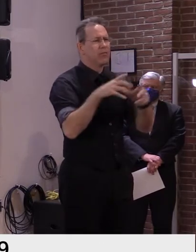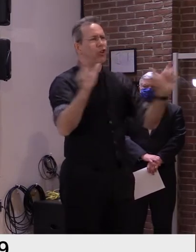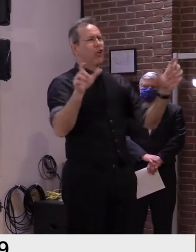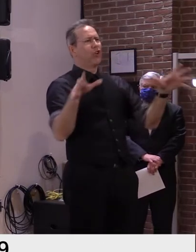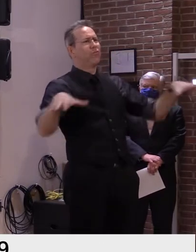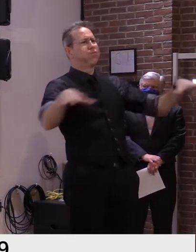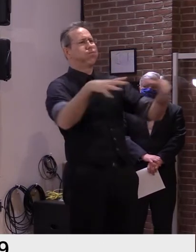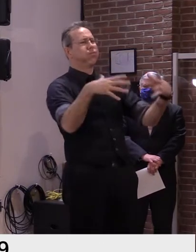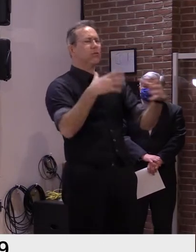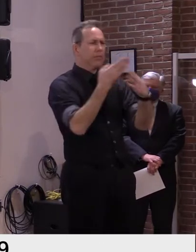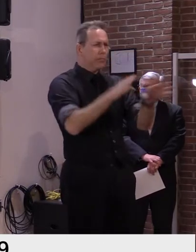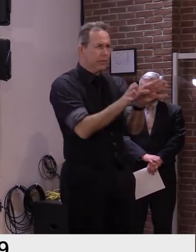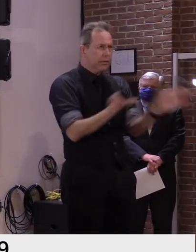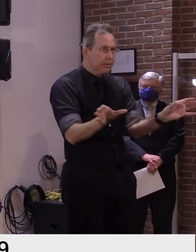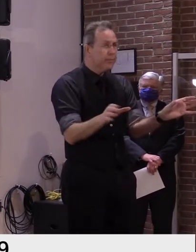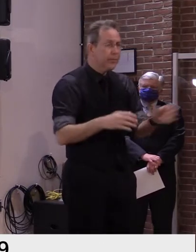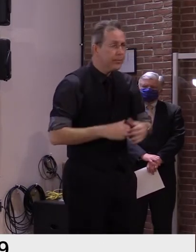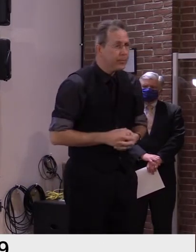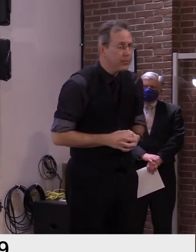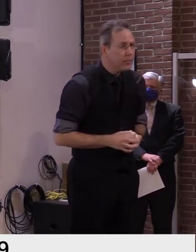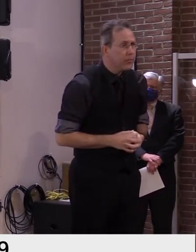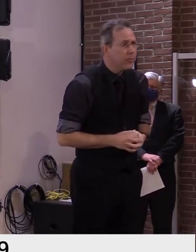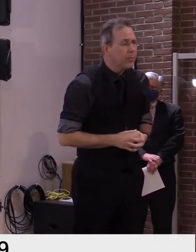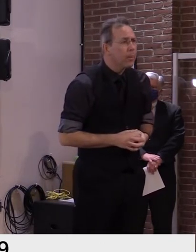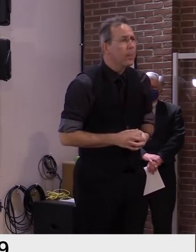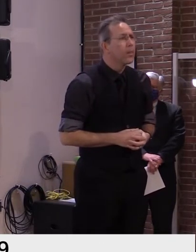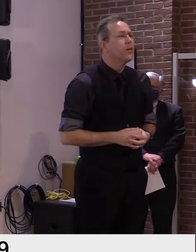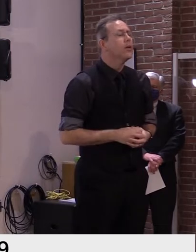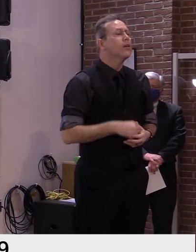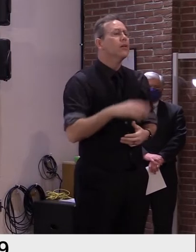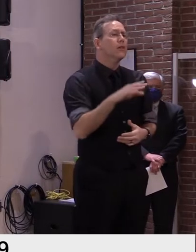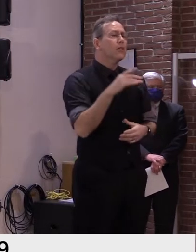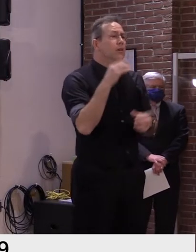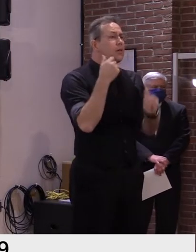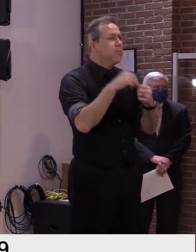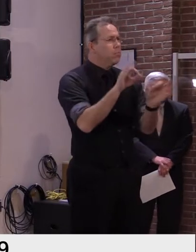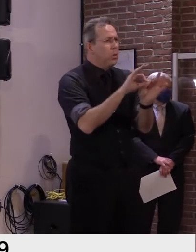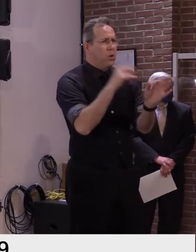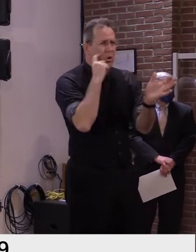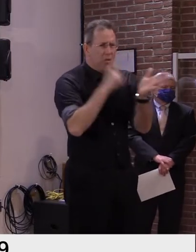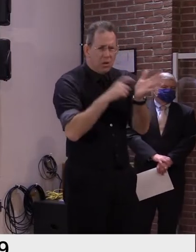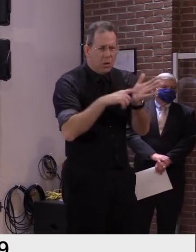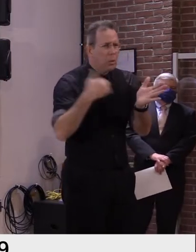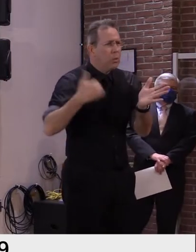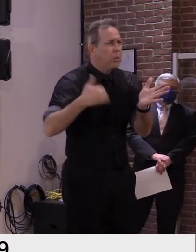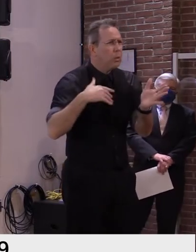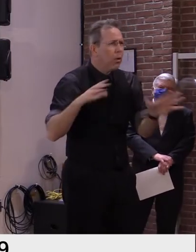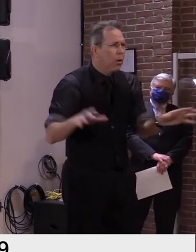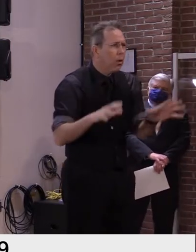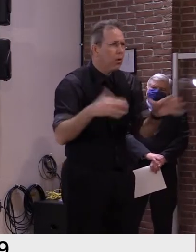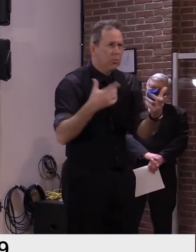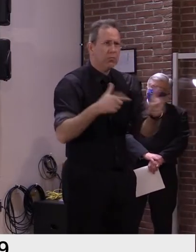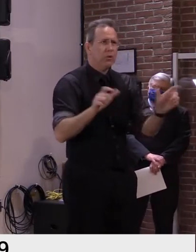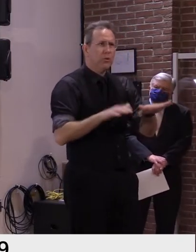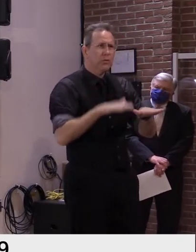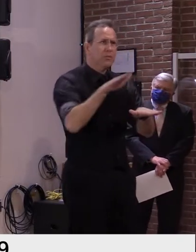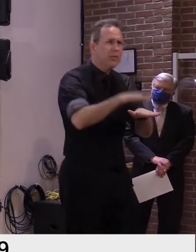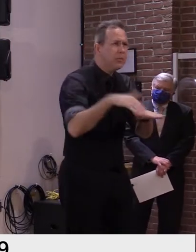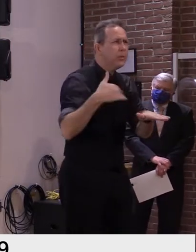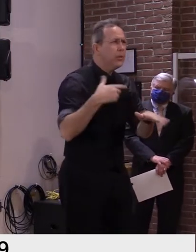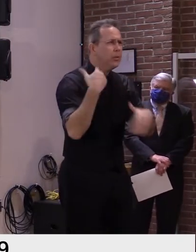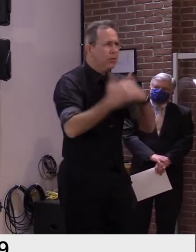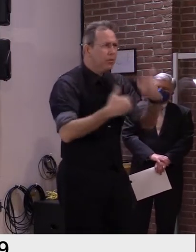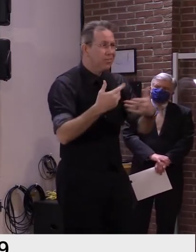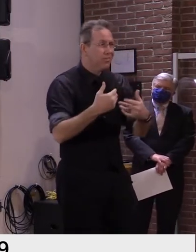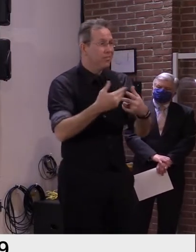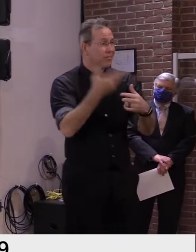want to emphasize, and we should recognize what a major milestone this is. And by March 15th, all those